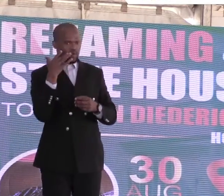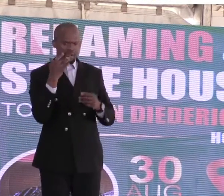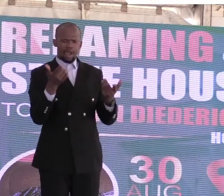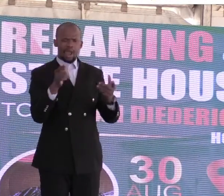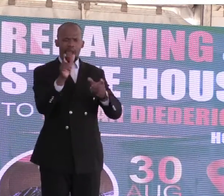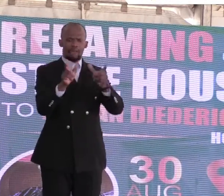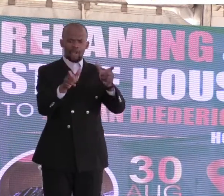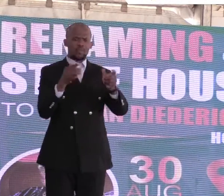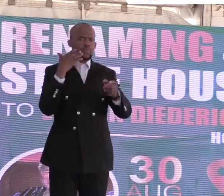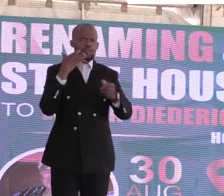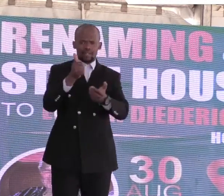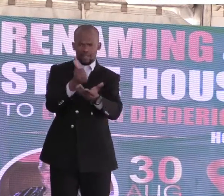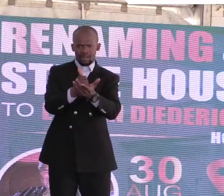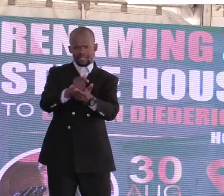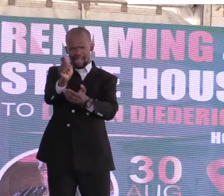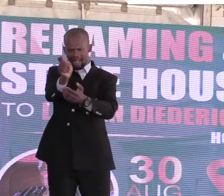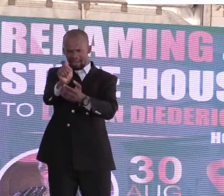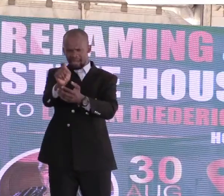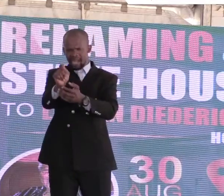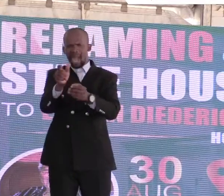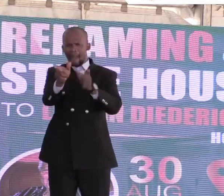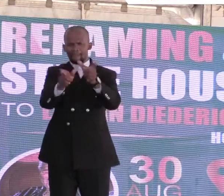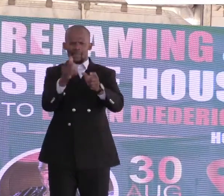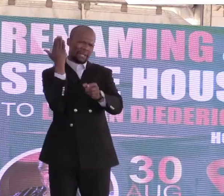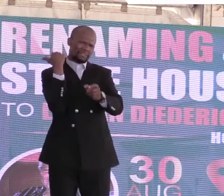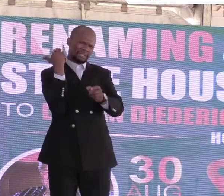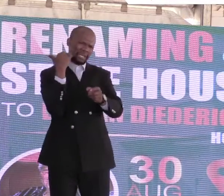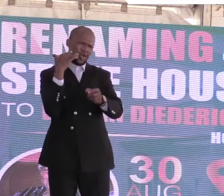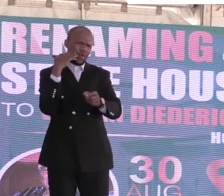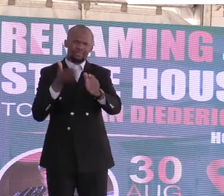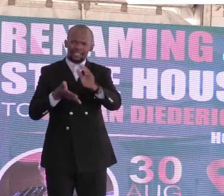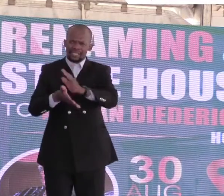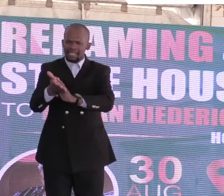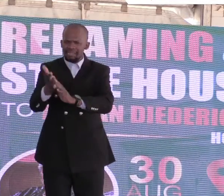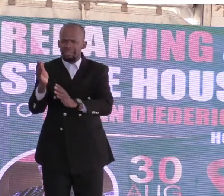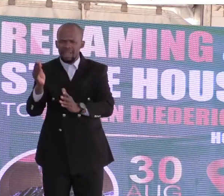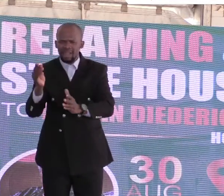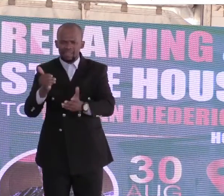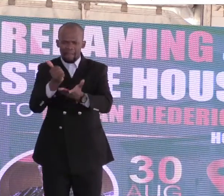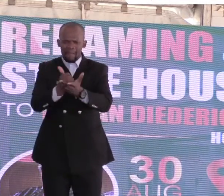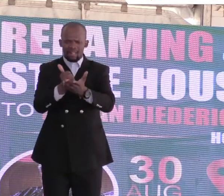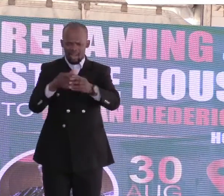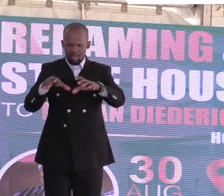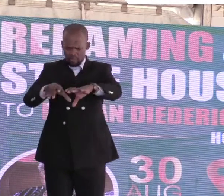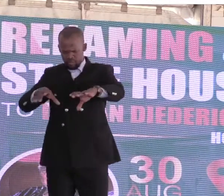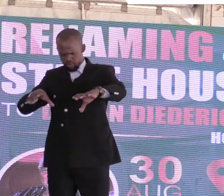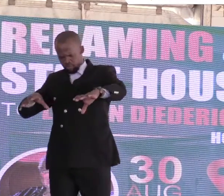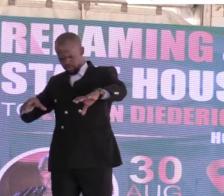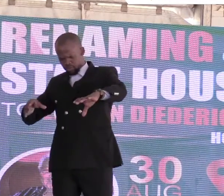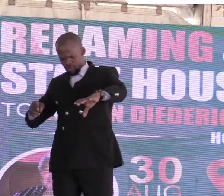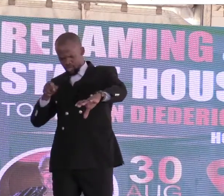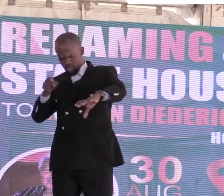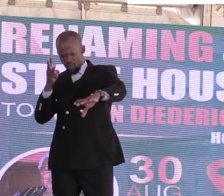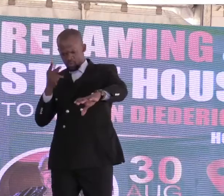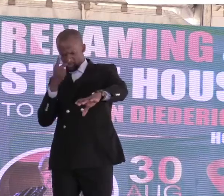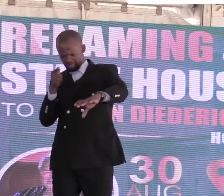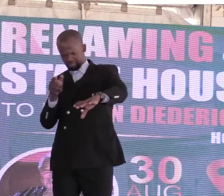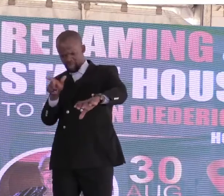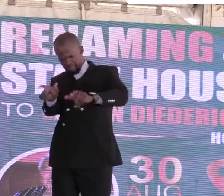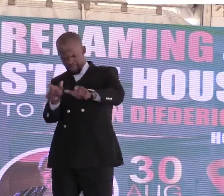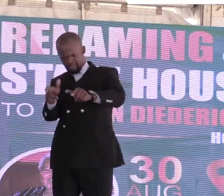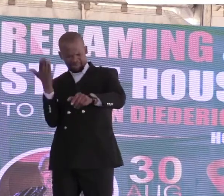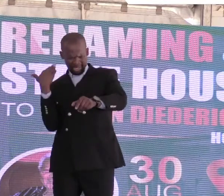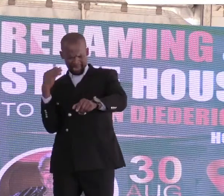they sit there, they would write. Even today, when we are kulami kolomba, ufika ubona babeke bakhona apha abantu